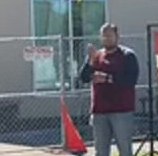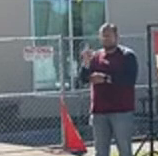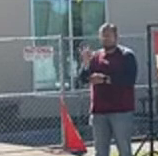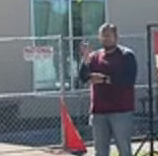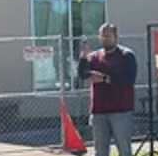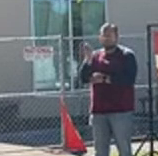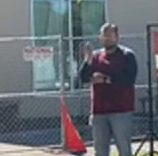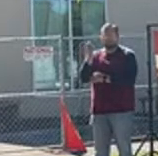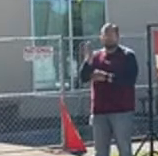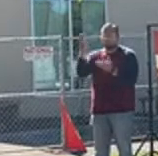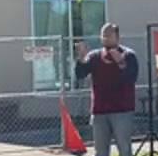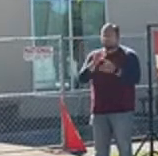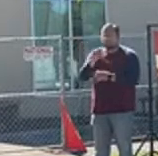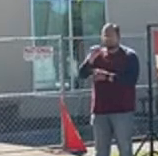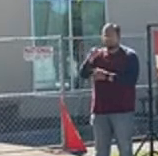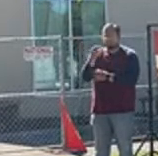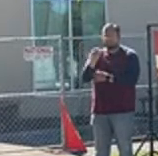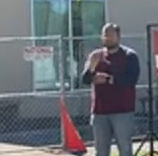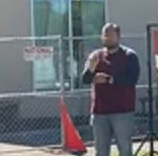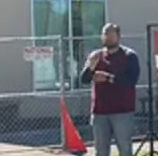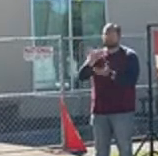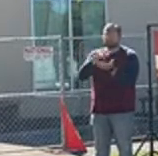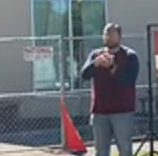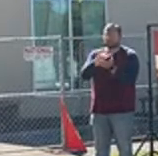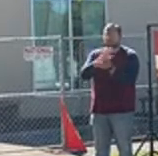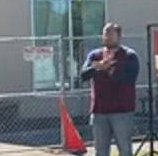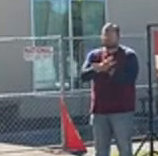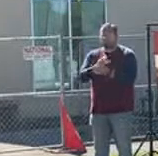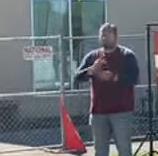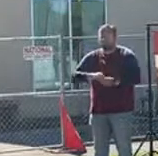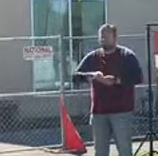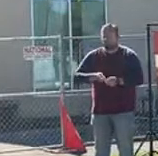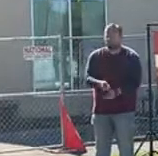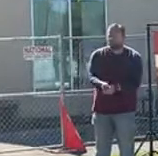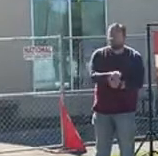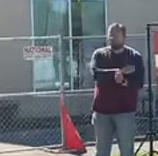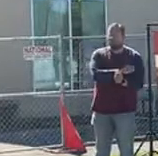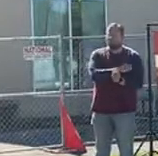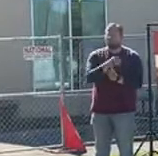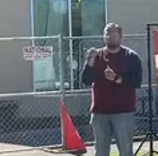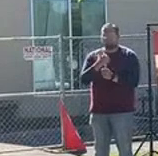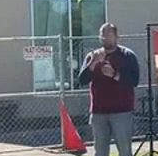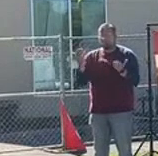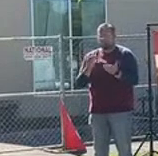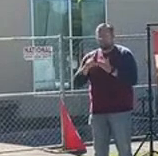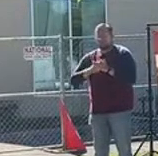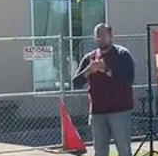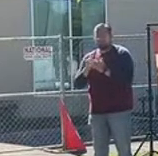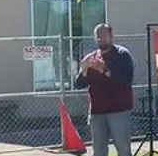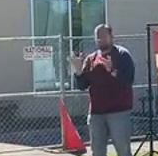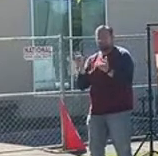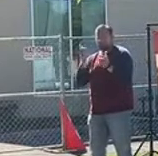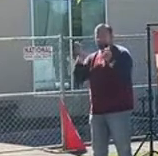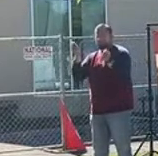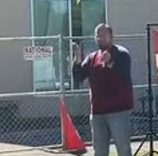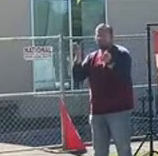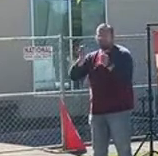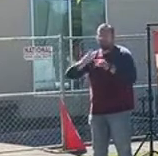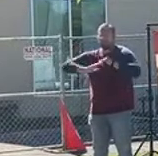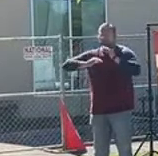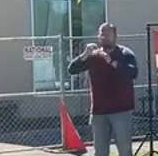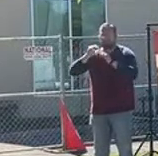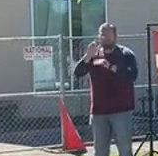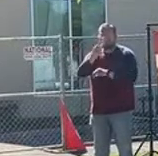Stevens Middle School's groundbreaking ceremony. We're here to celebrate the start of bond-funded construction for the Bulldogs. In 2018, the communities